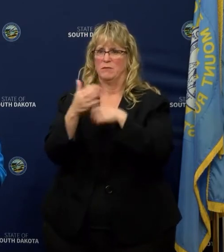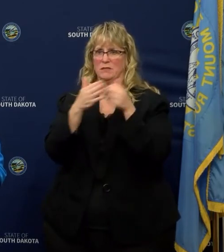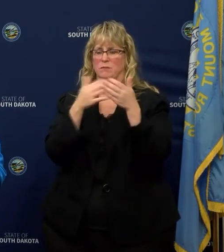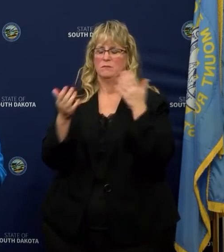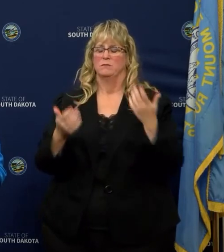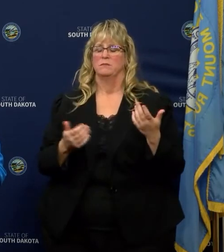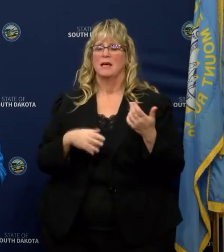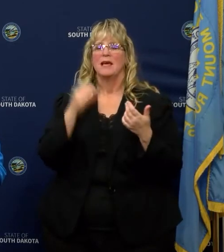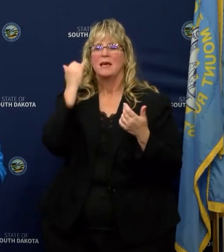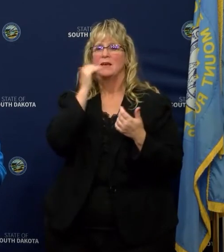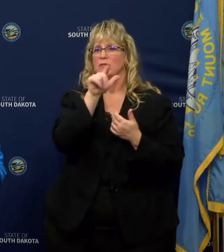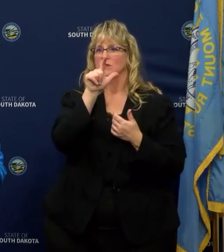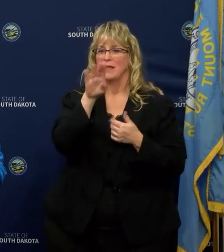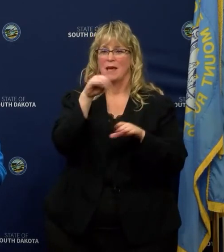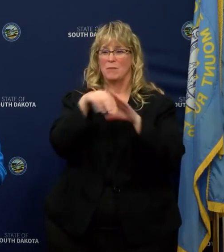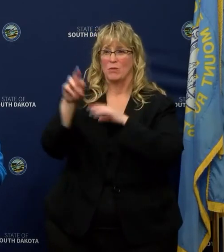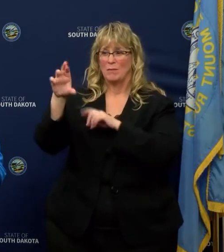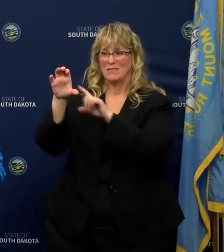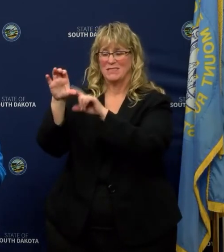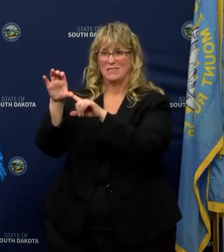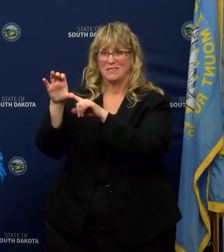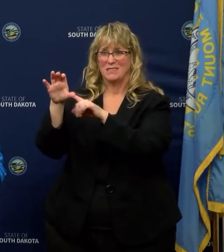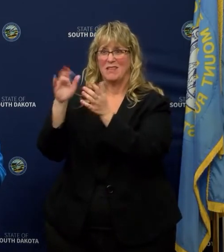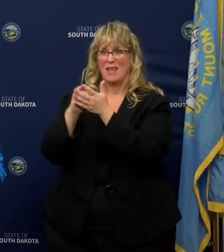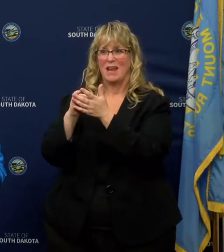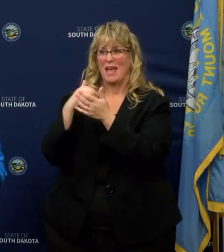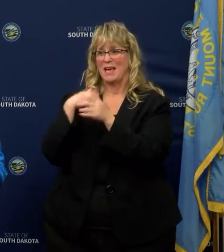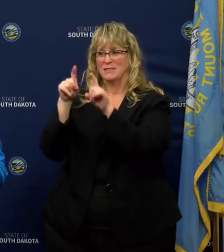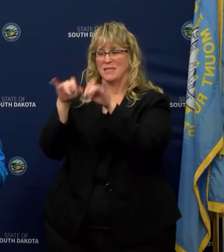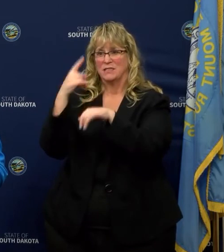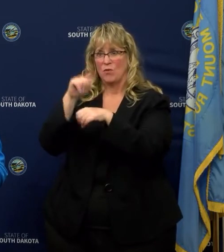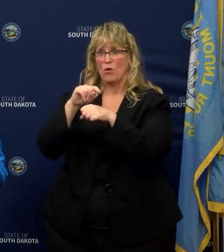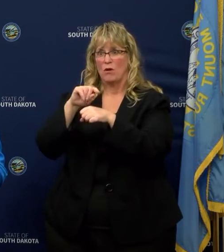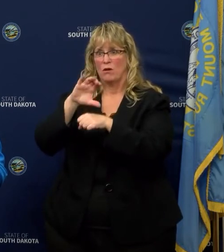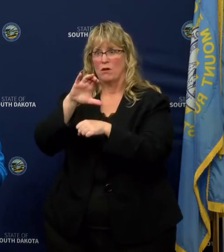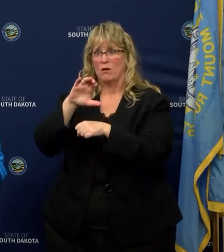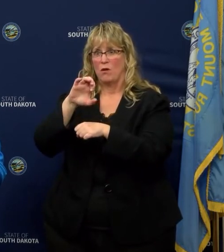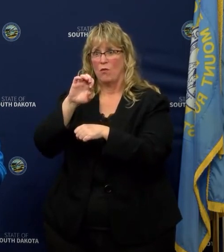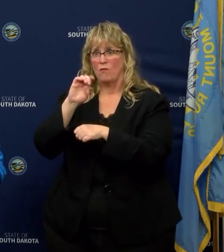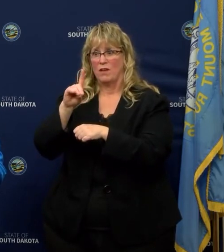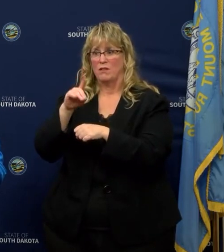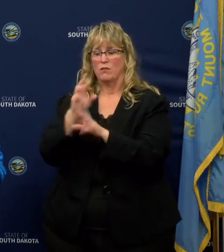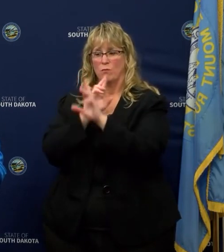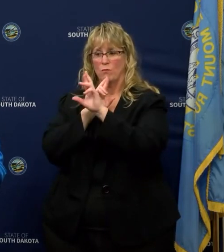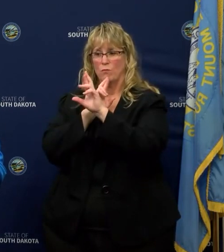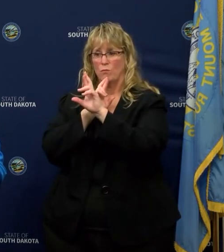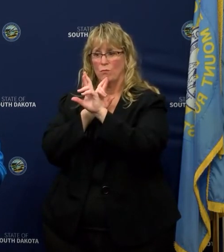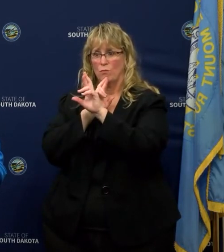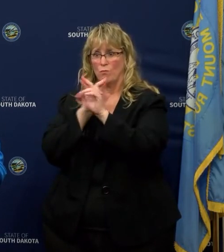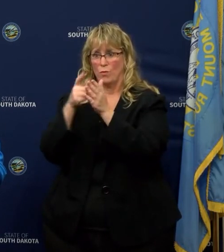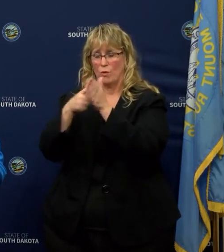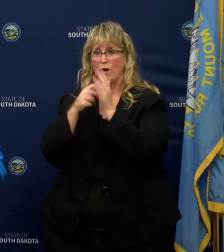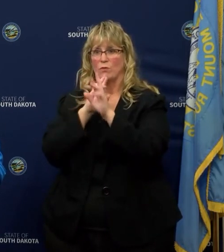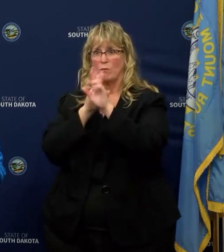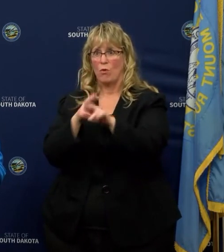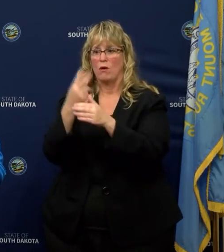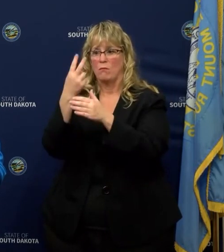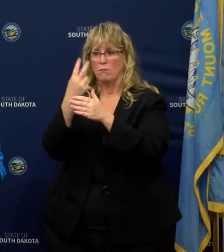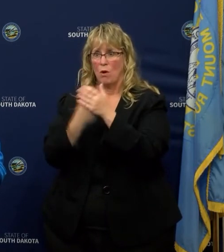if there's a lab out in Rapid City that's doing COVID tests, they would be required to report positive and negative cases to